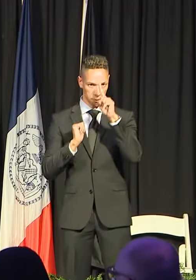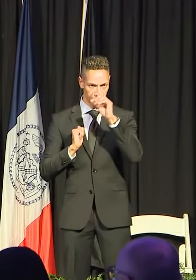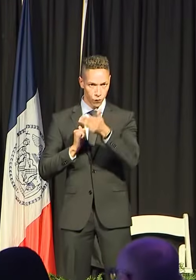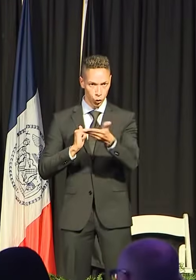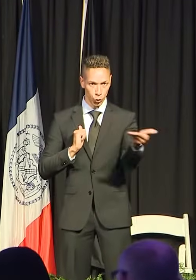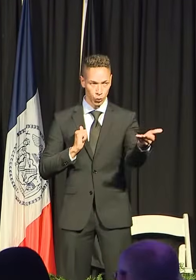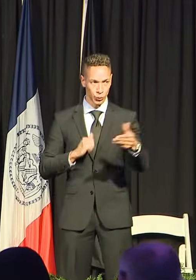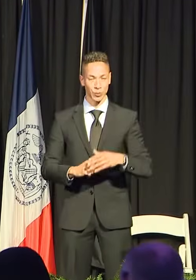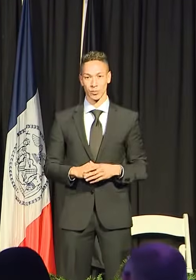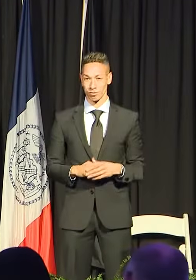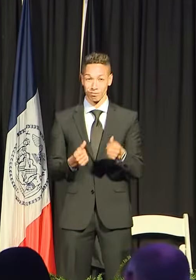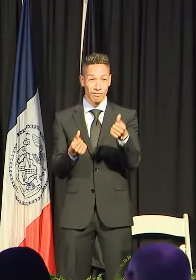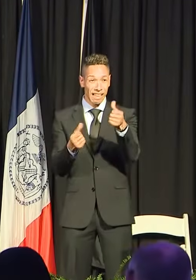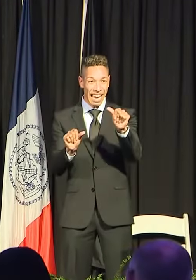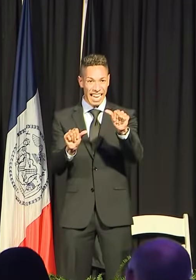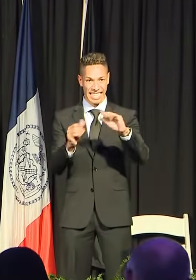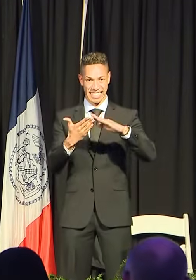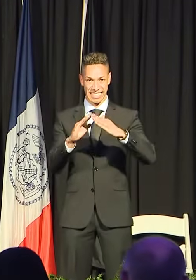Any city agency.